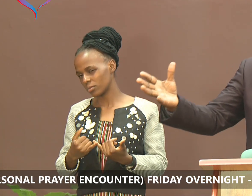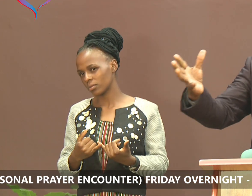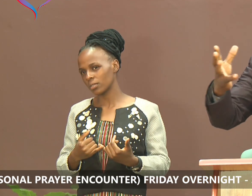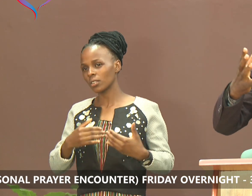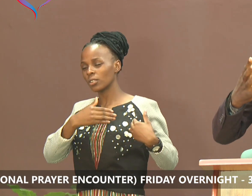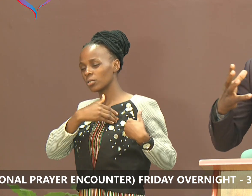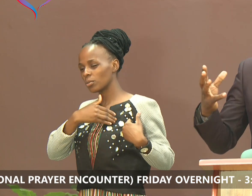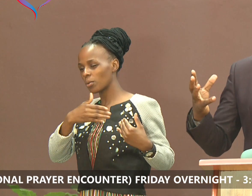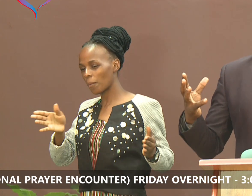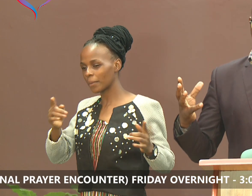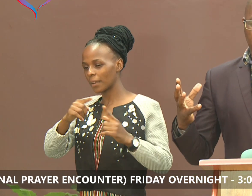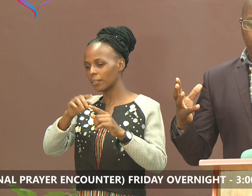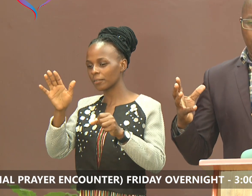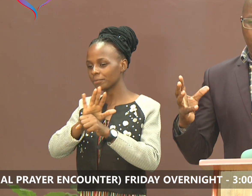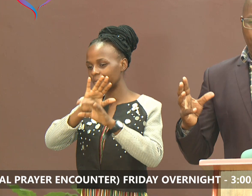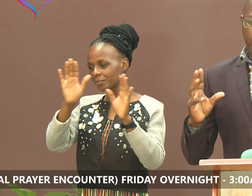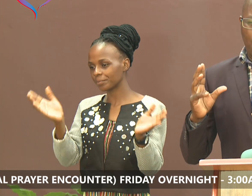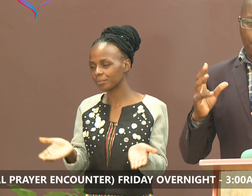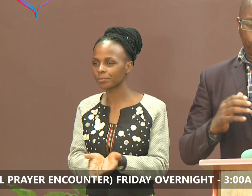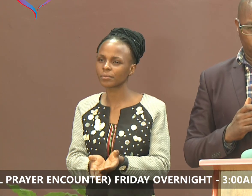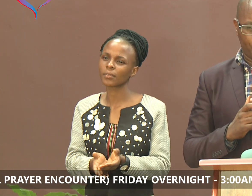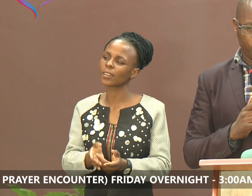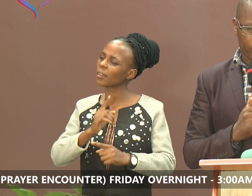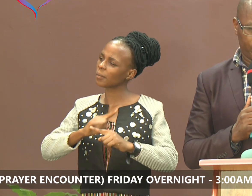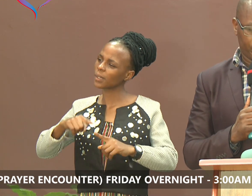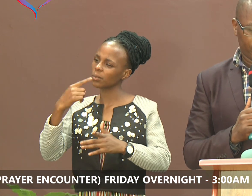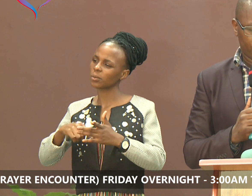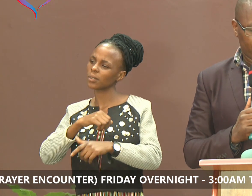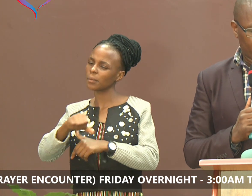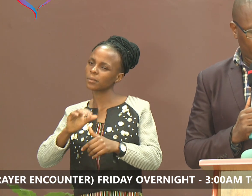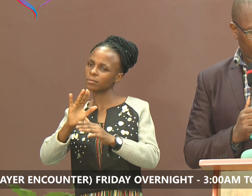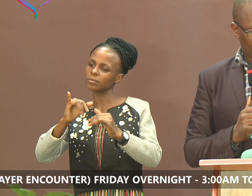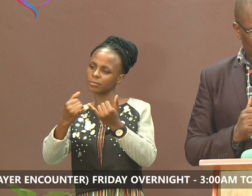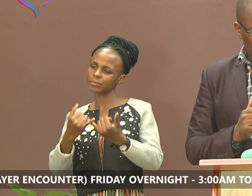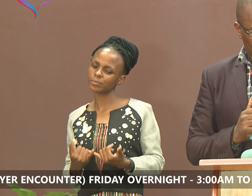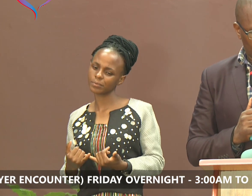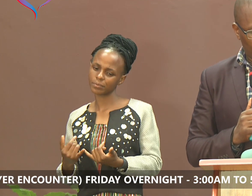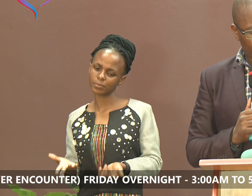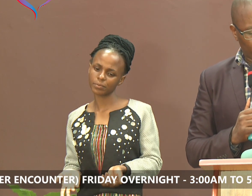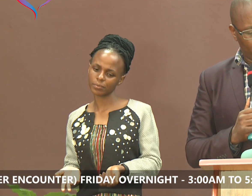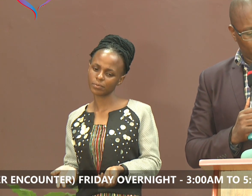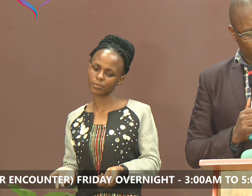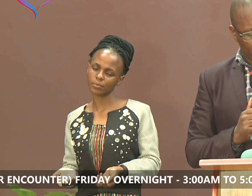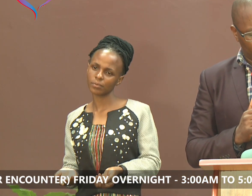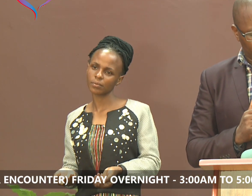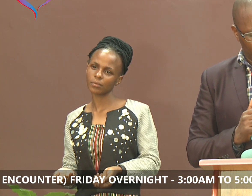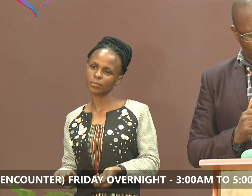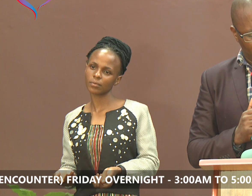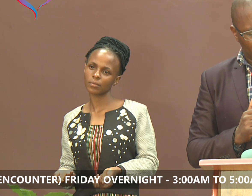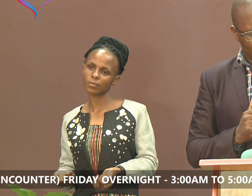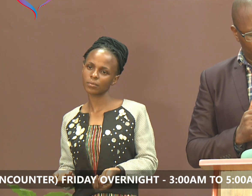up to the whole world. We gudde we eriensi yonna. But how about your spouse? Naye ate omwami wo bamukyala wo. They also told me to talk